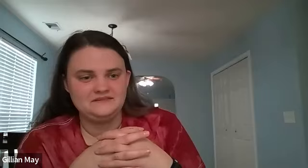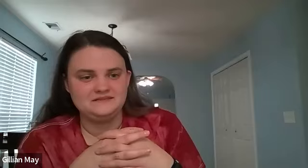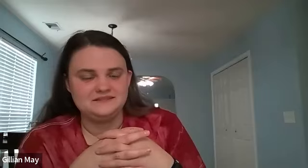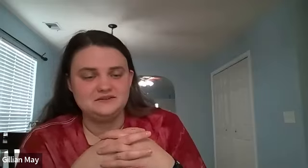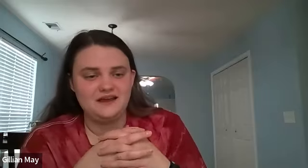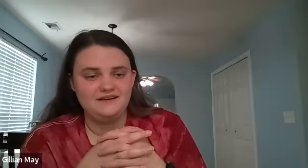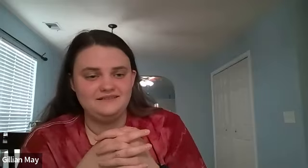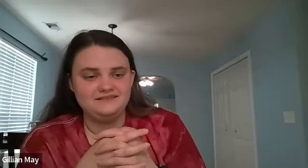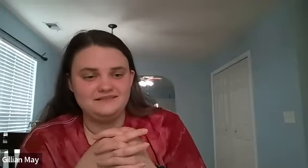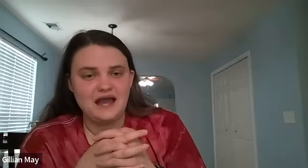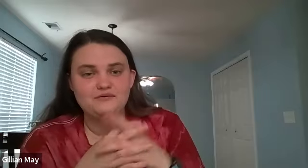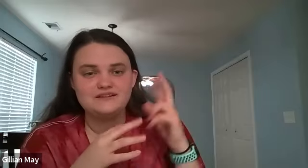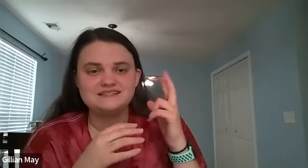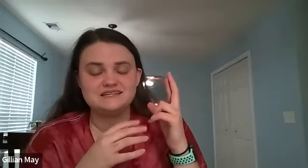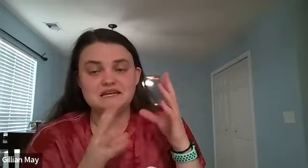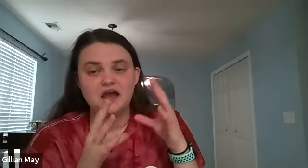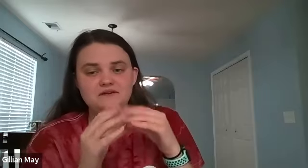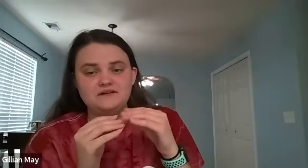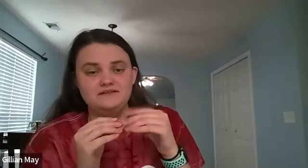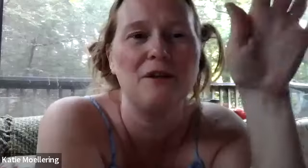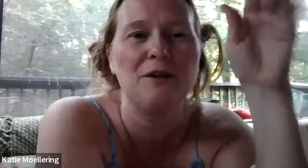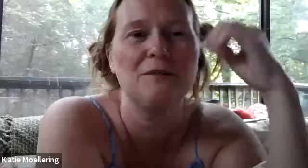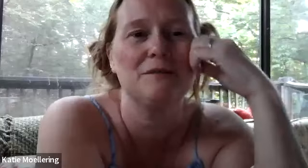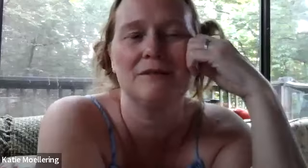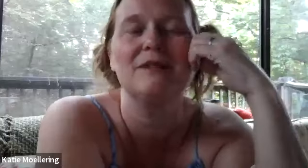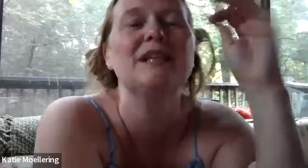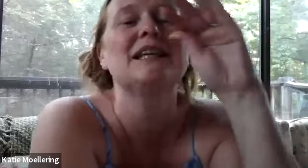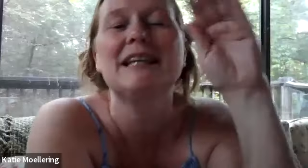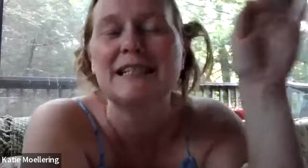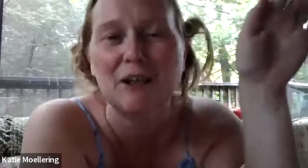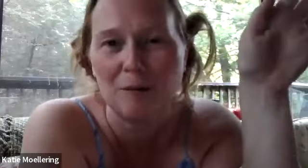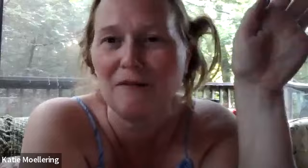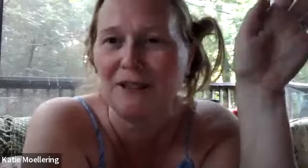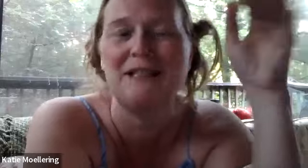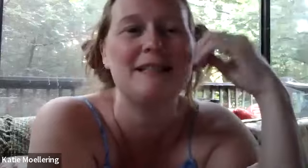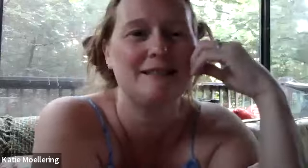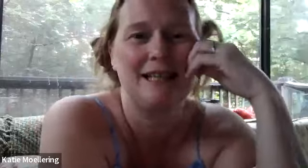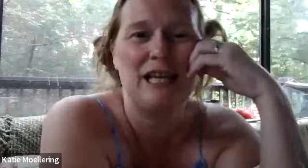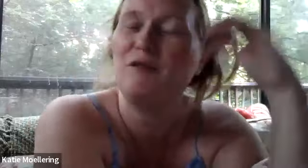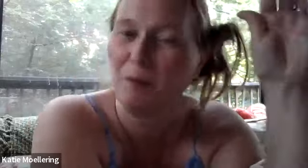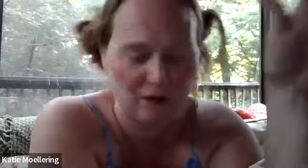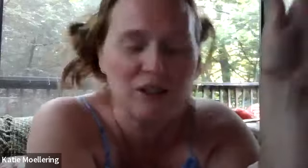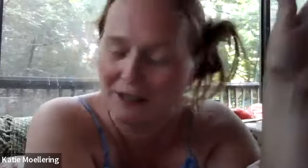We'll do stuff like that. I realized if you don't want to be, if y'all don't like, it's not gonna hurt my feelings. If you prefer